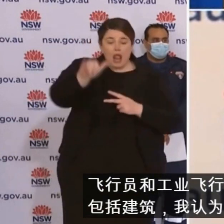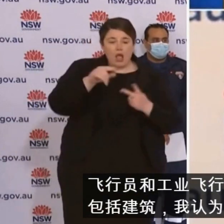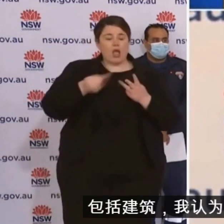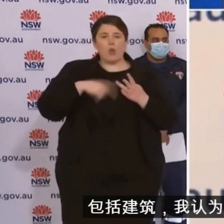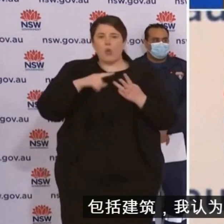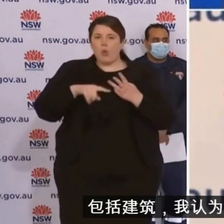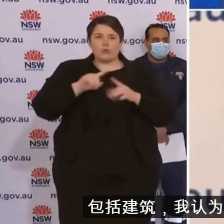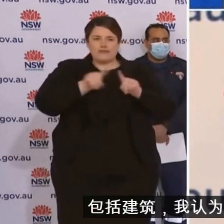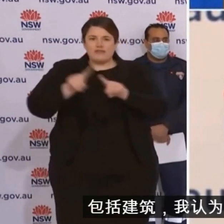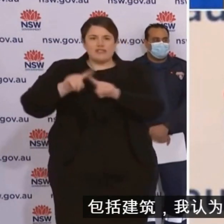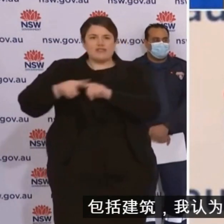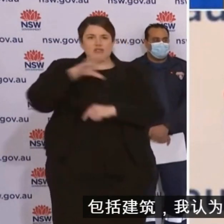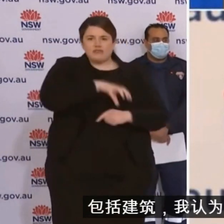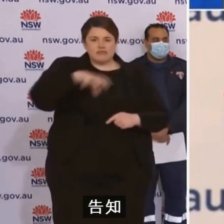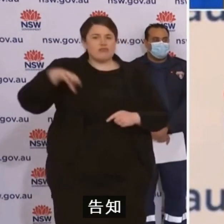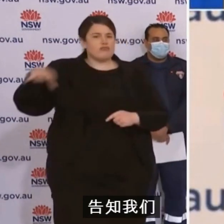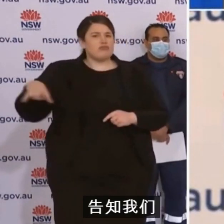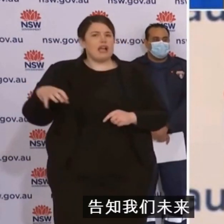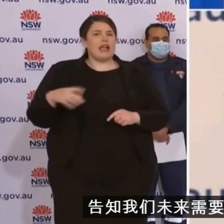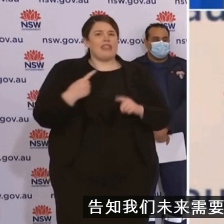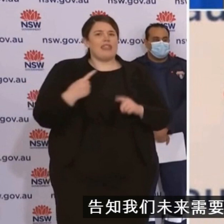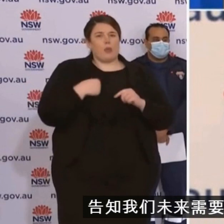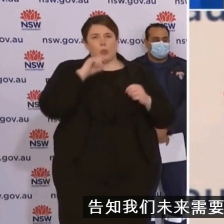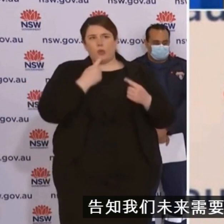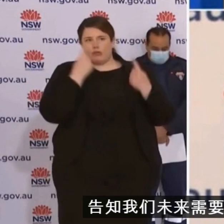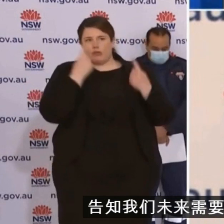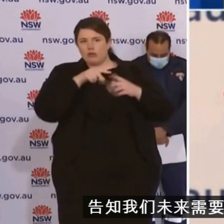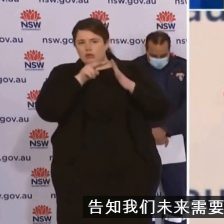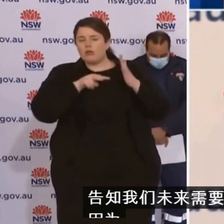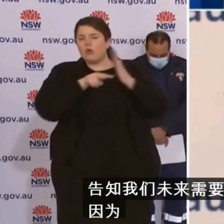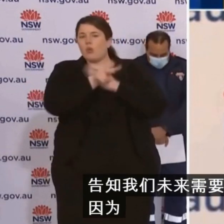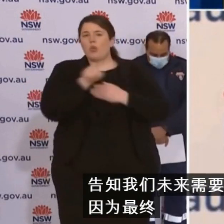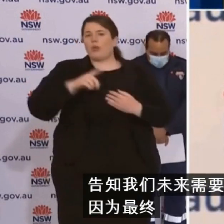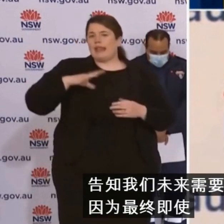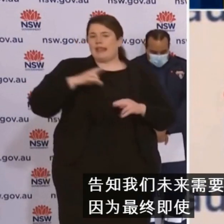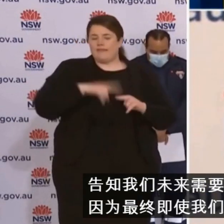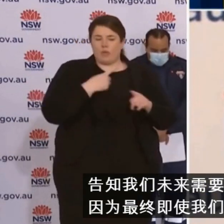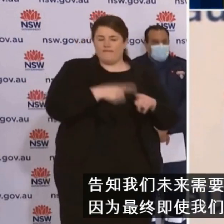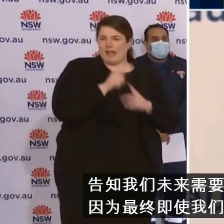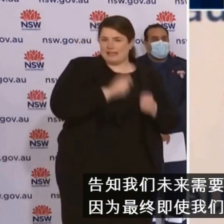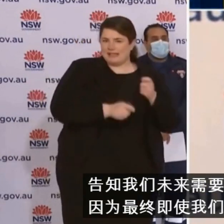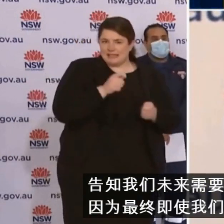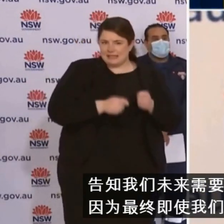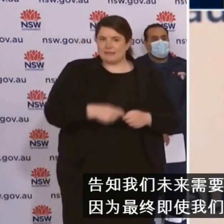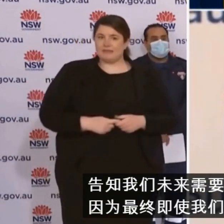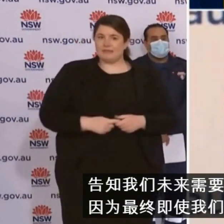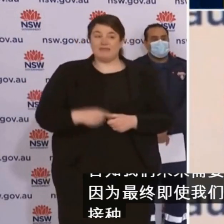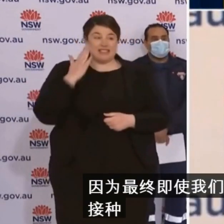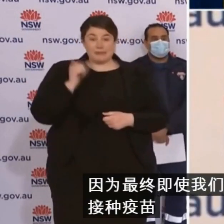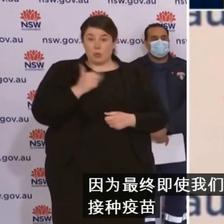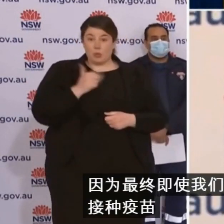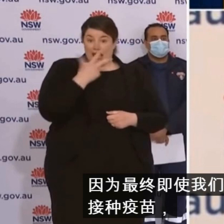I think will inform the sort of settings and the models that we need into the future. Because in the end, even when we are 80%